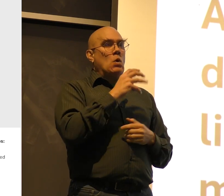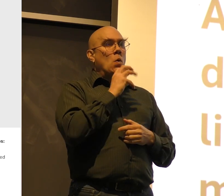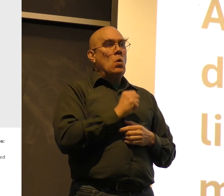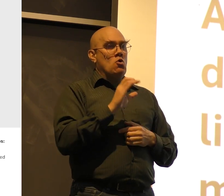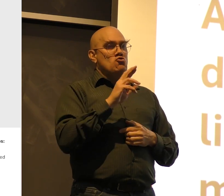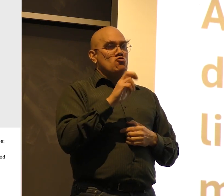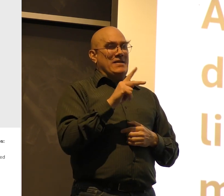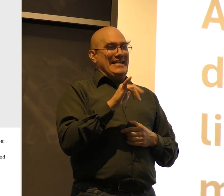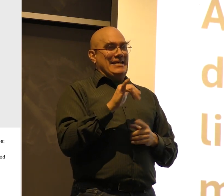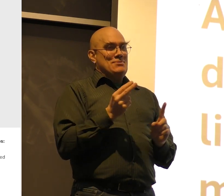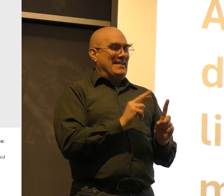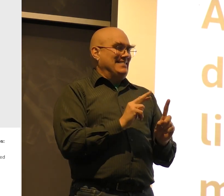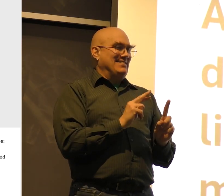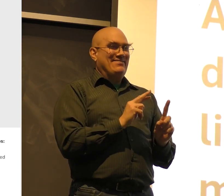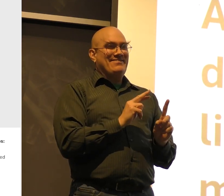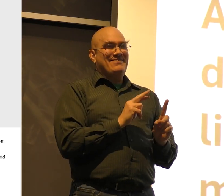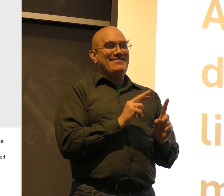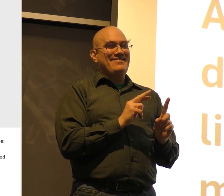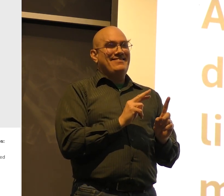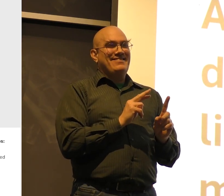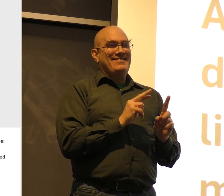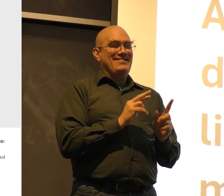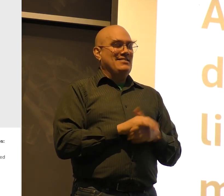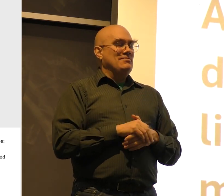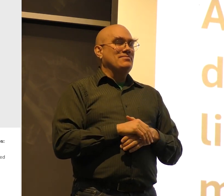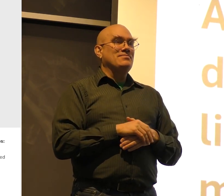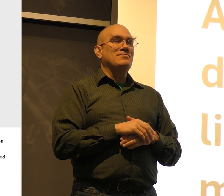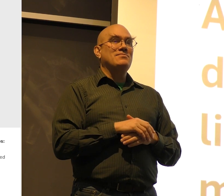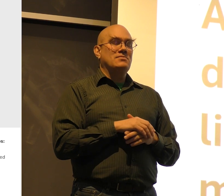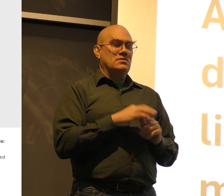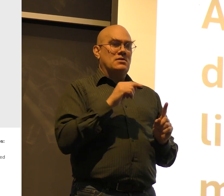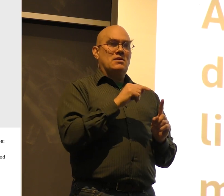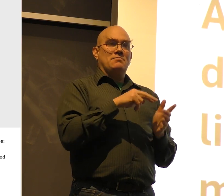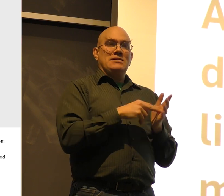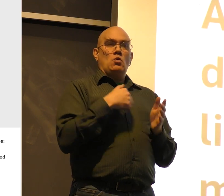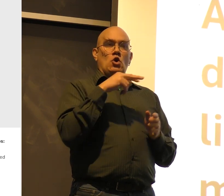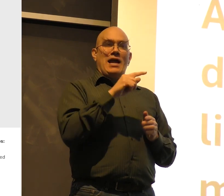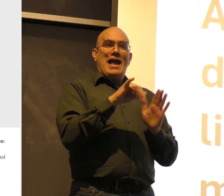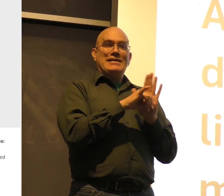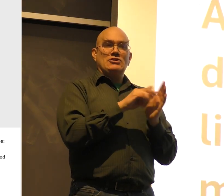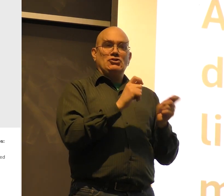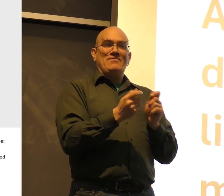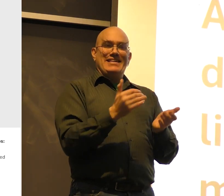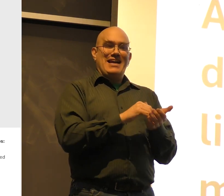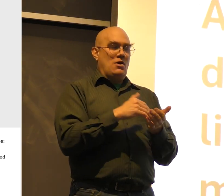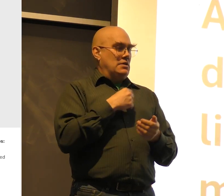deaf. That has become an old perspective, an old and creaky perspective. So we need to take a look at